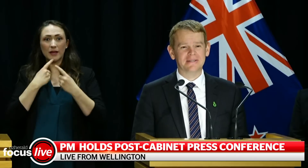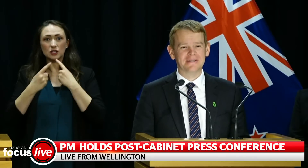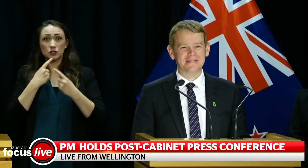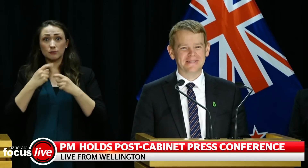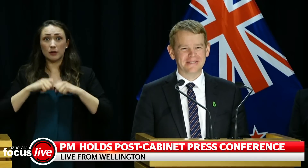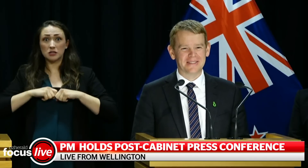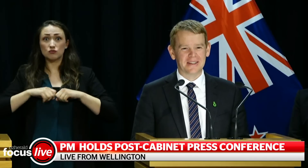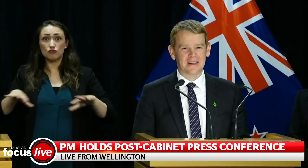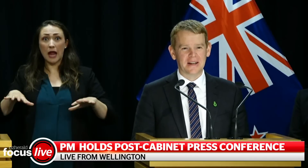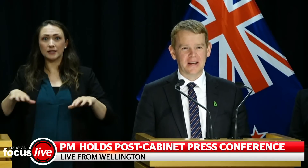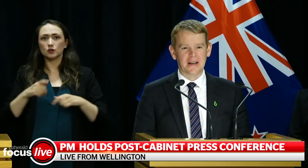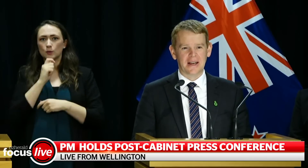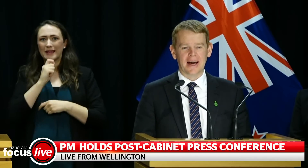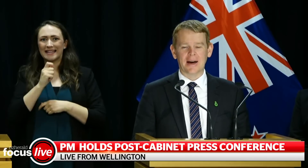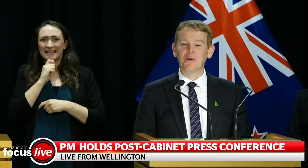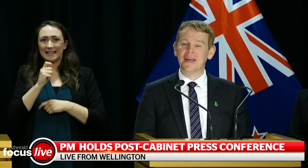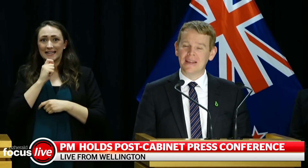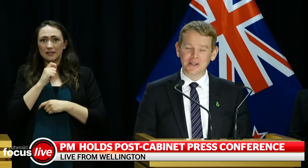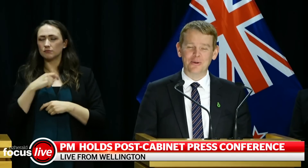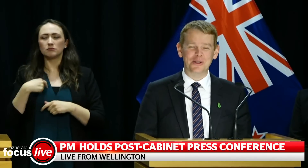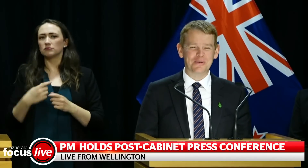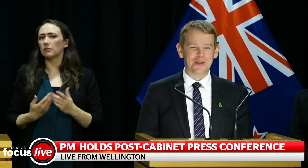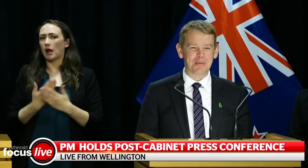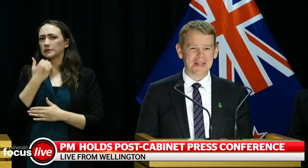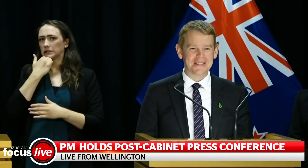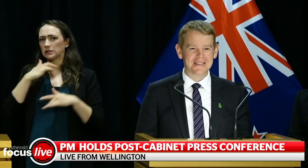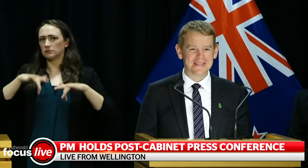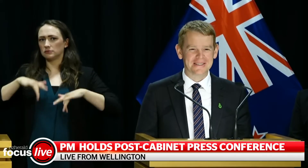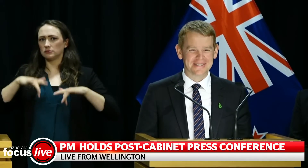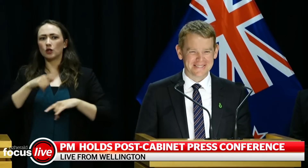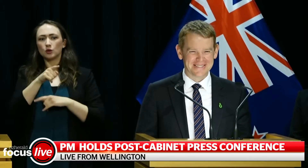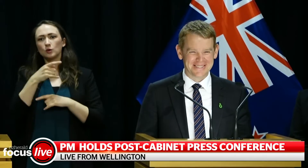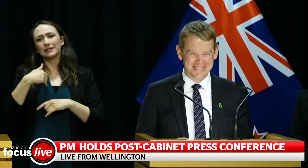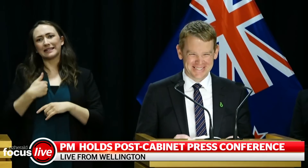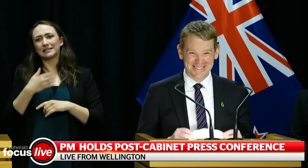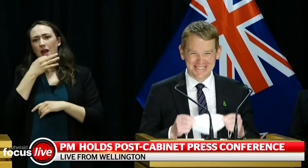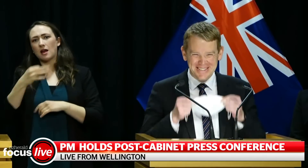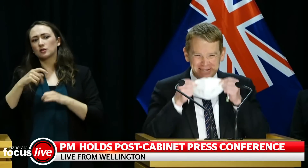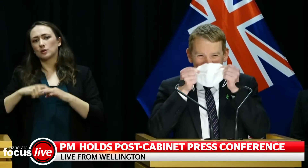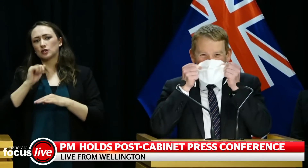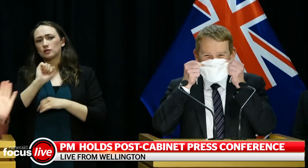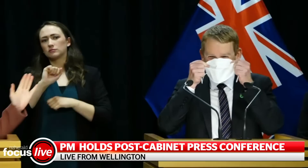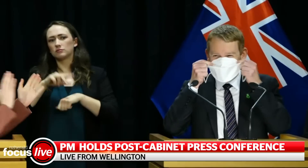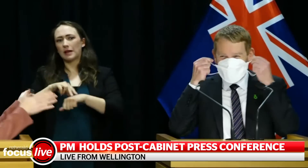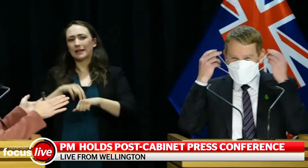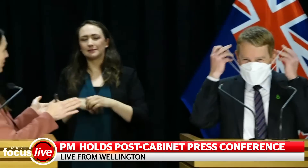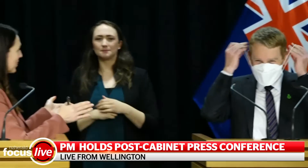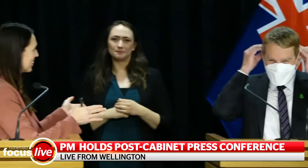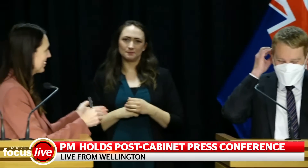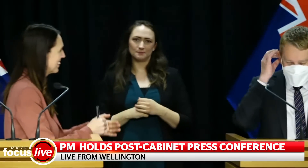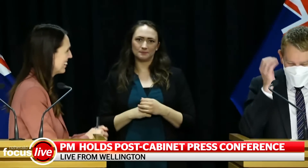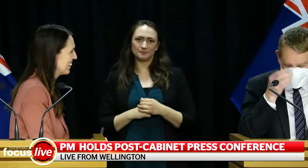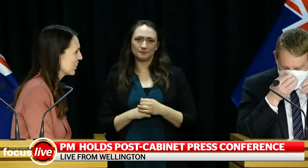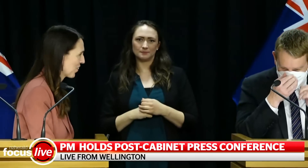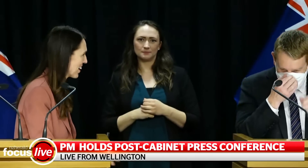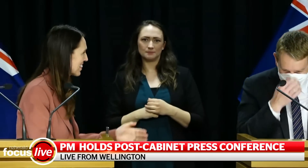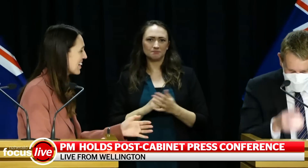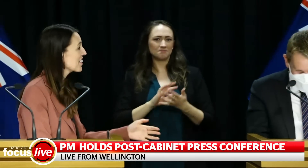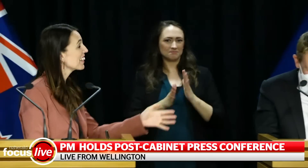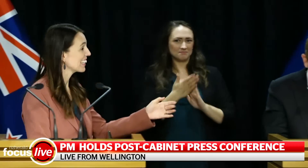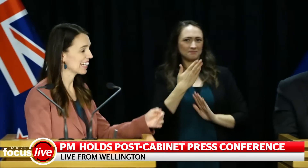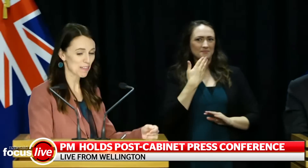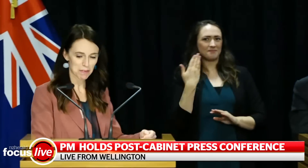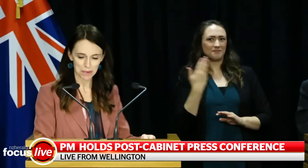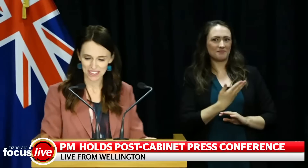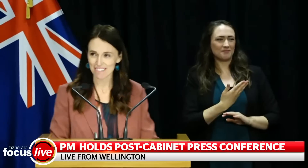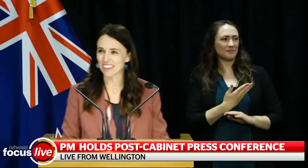that. But that is ongoing. Again, that's a question for the police. All right. Thank you. And if that's anything for... Great. Thank